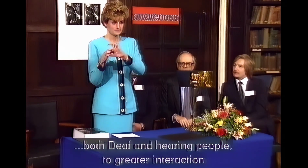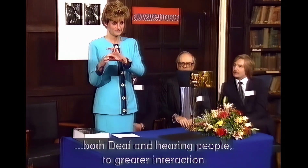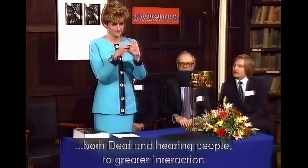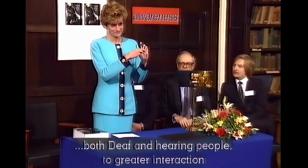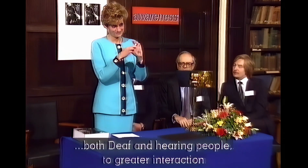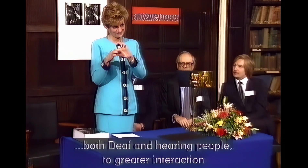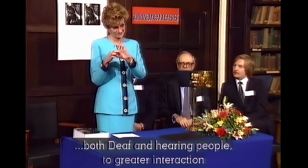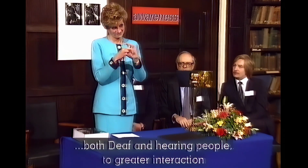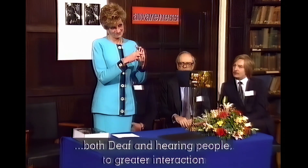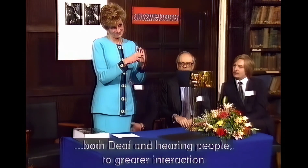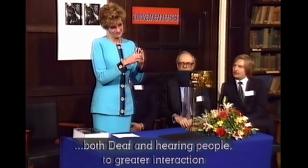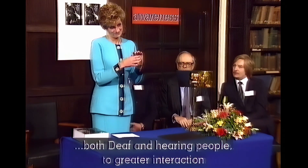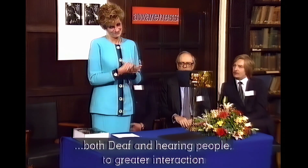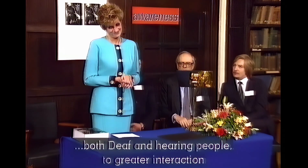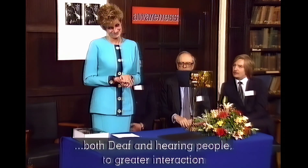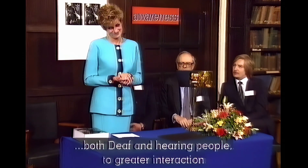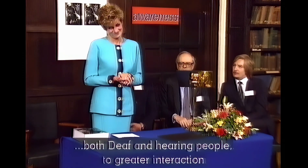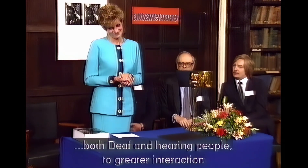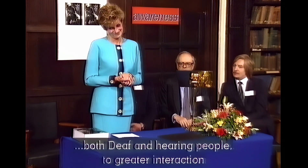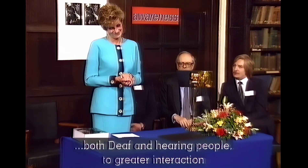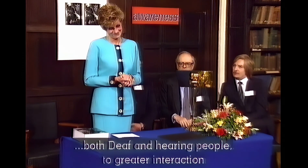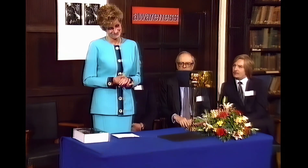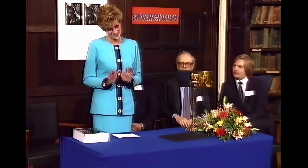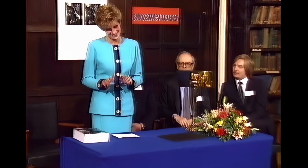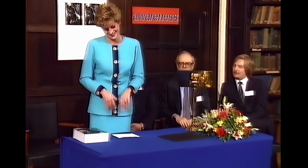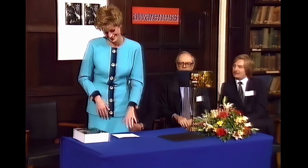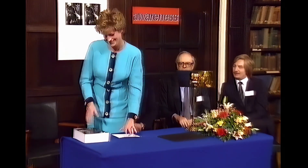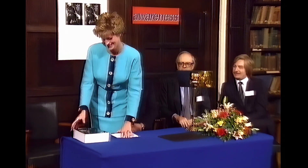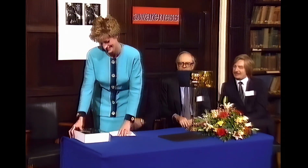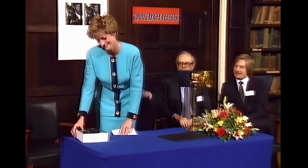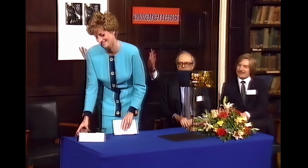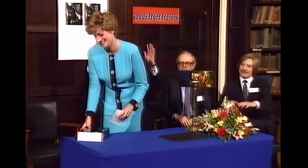both deaf and hearing people, to greater interaction. Thank you.